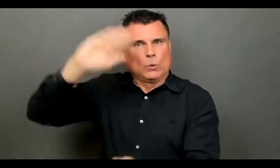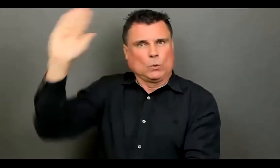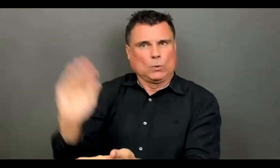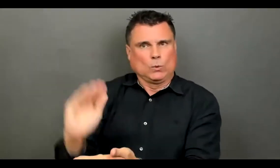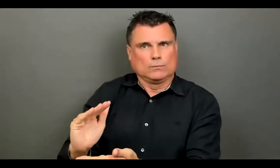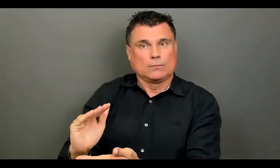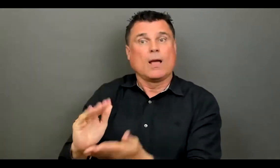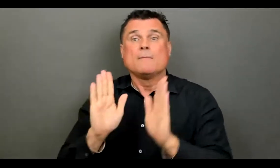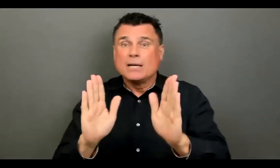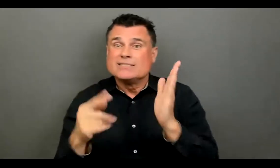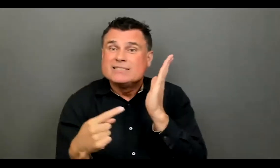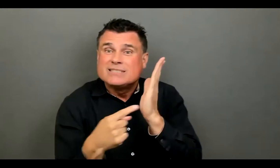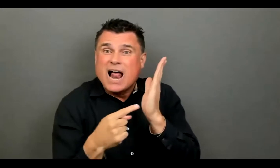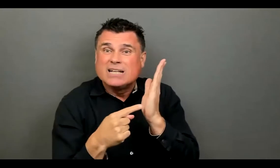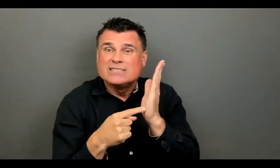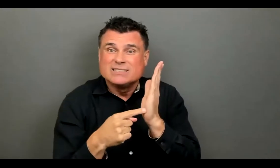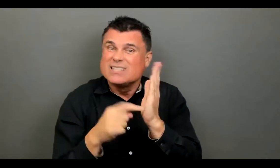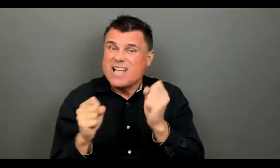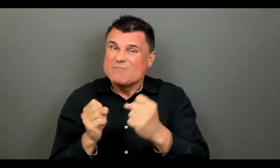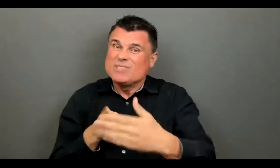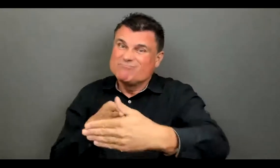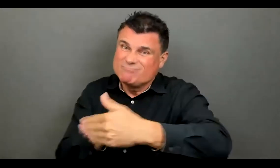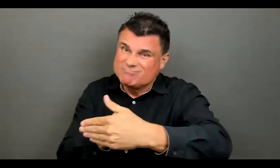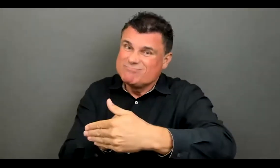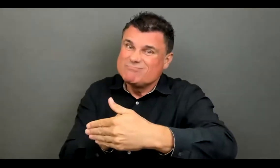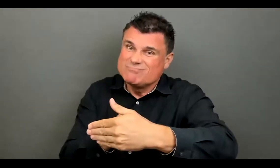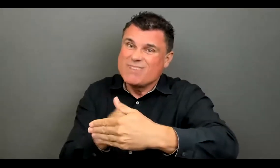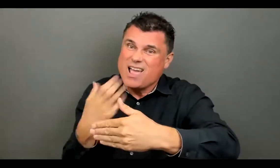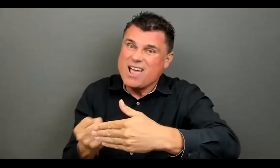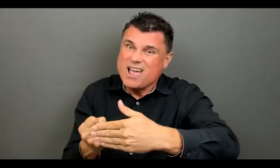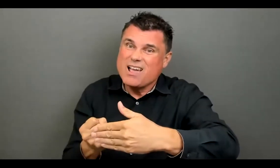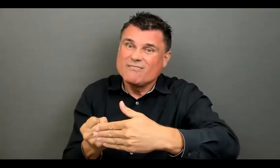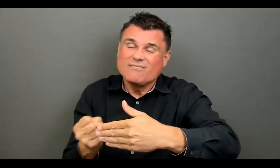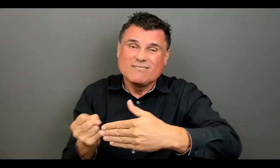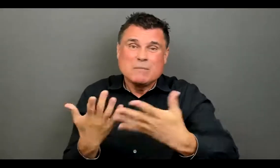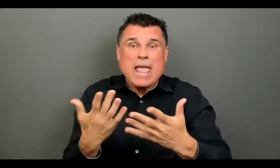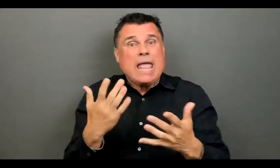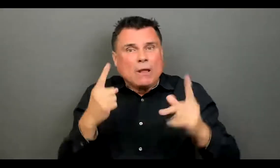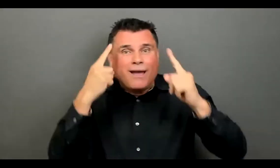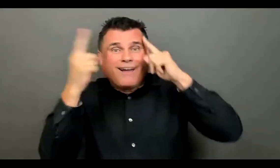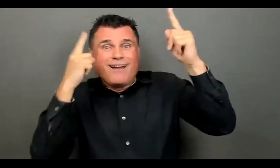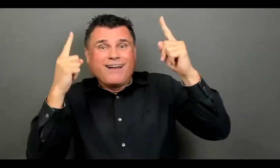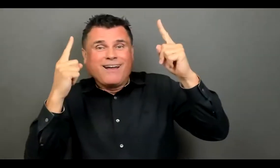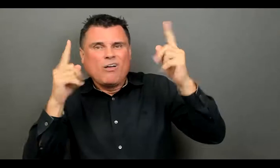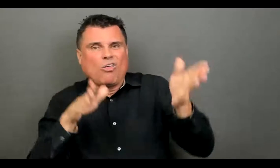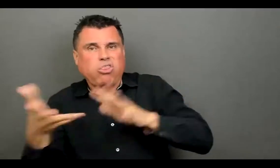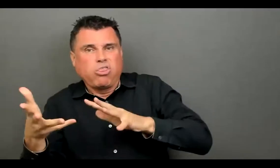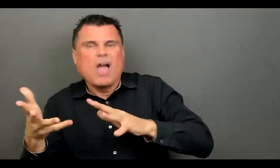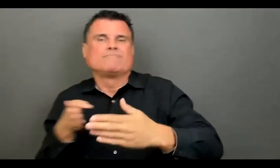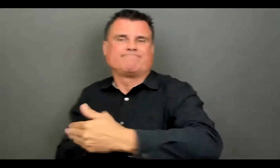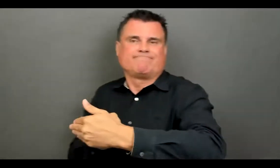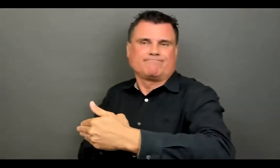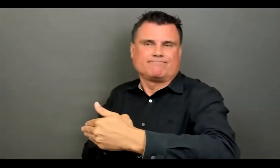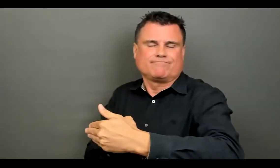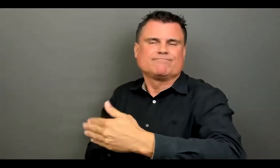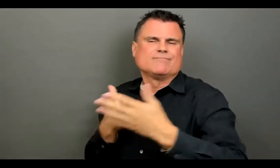not designed appropriately and can risk exacerbating existing inequalities, particularly for people with disabilities. And so their